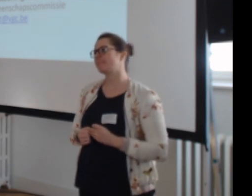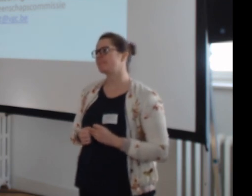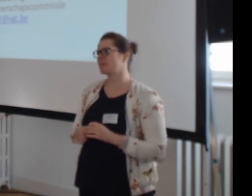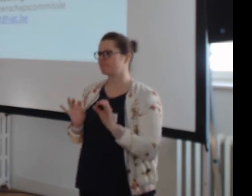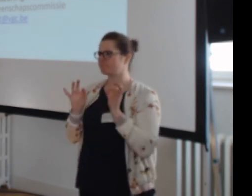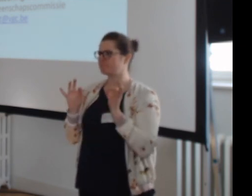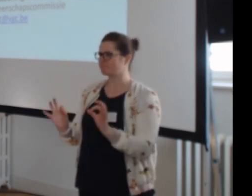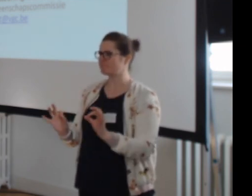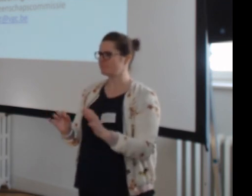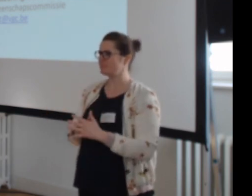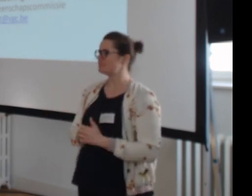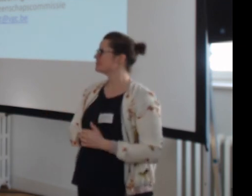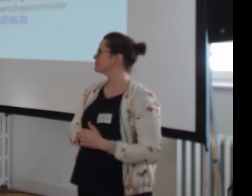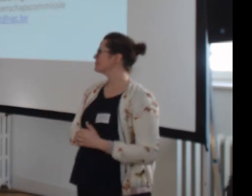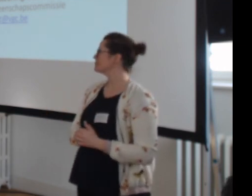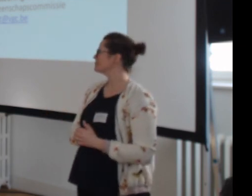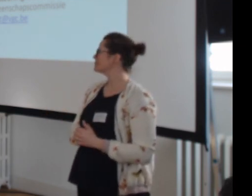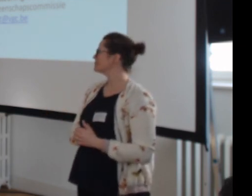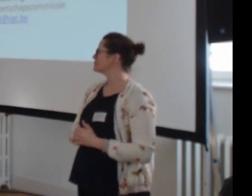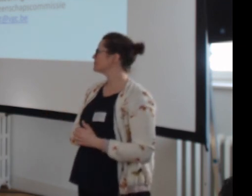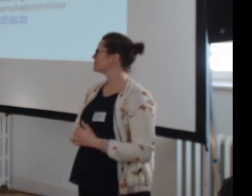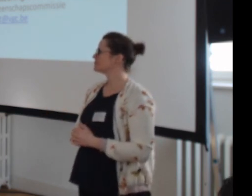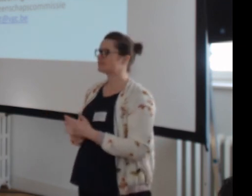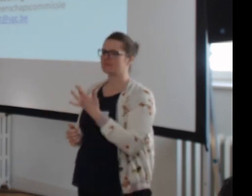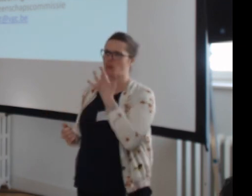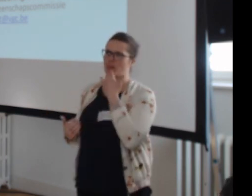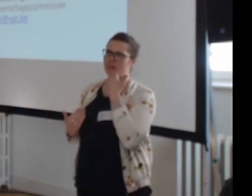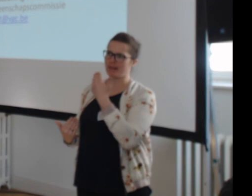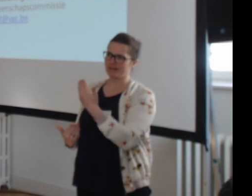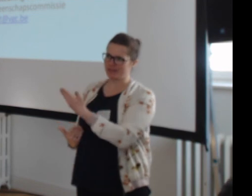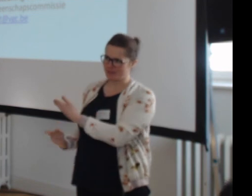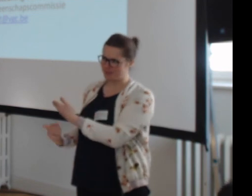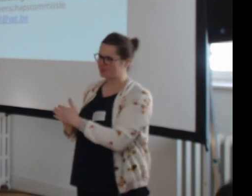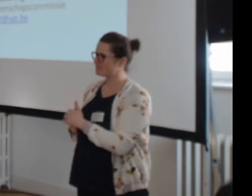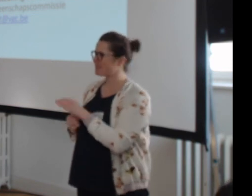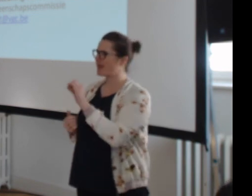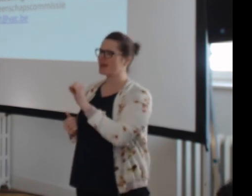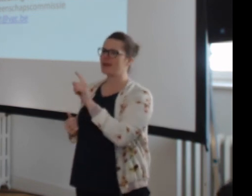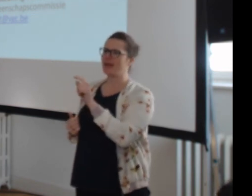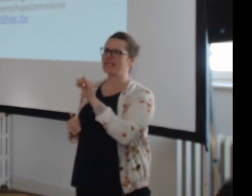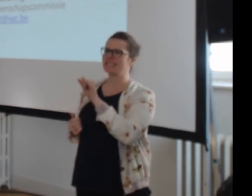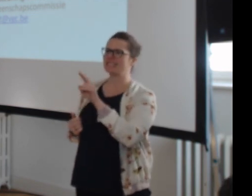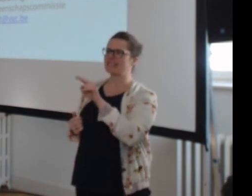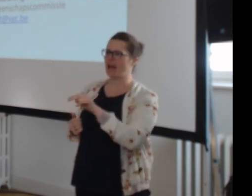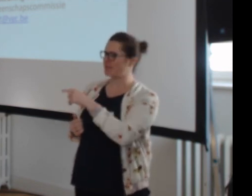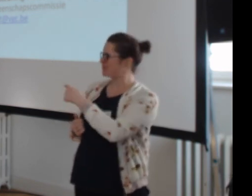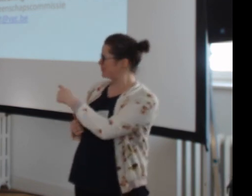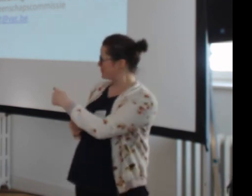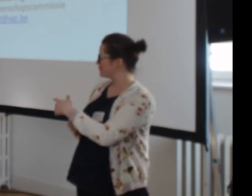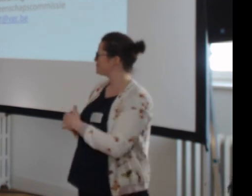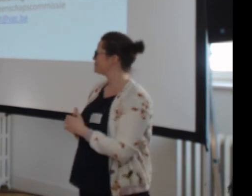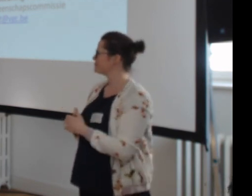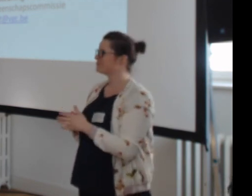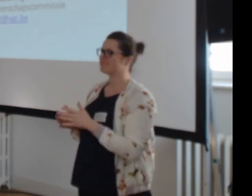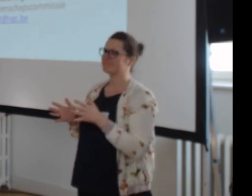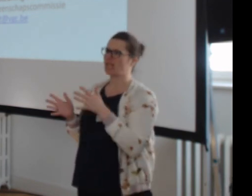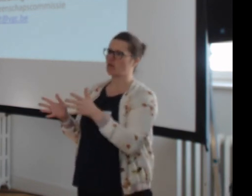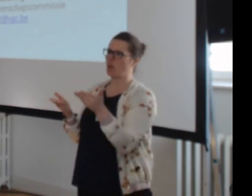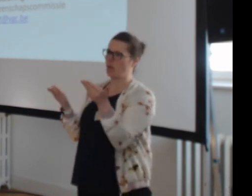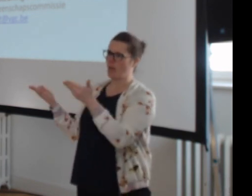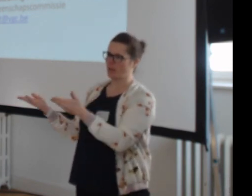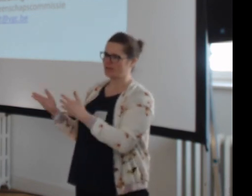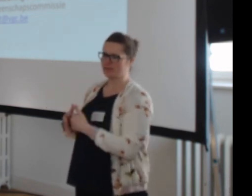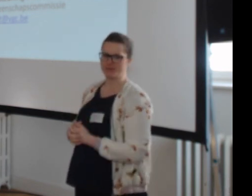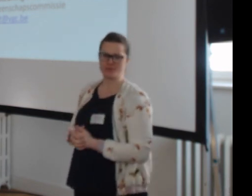All right. Then I would like to thank Stan and give him a surrealistic and